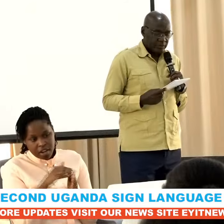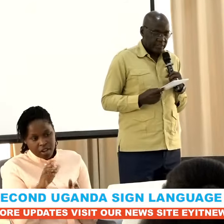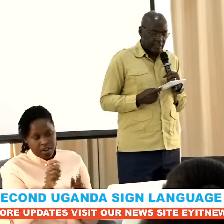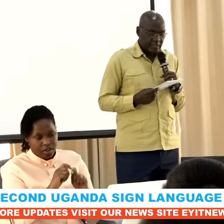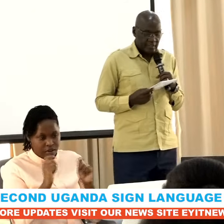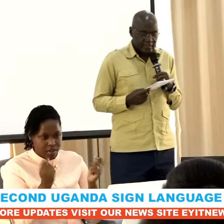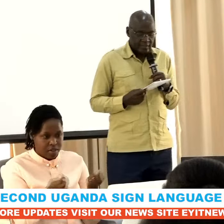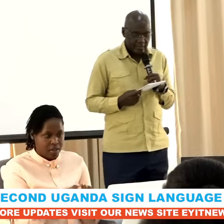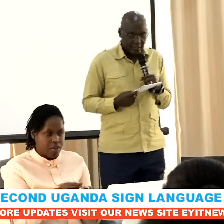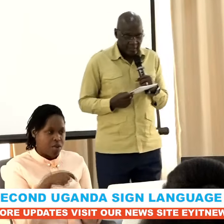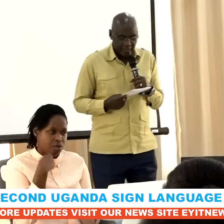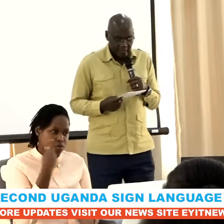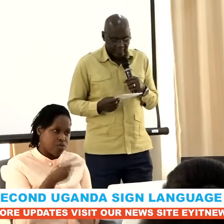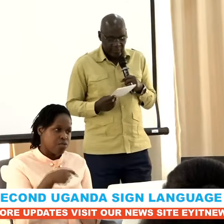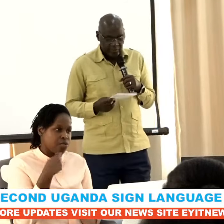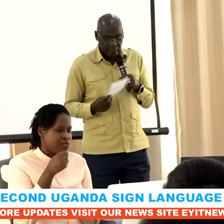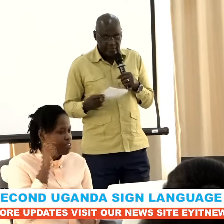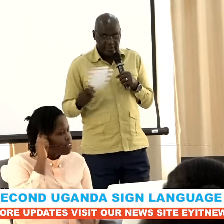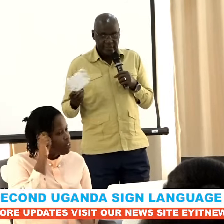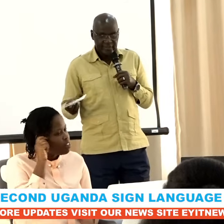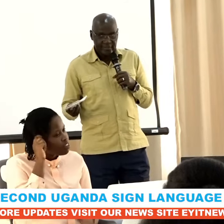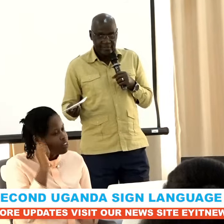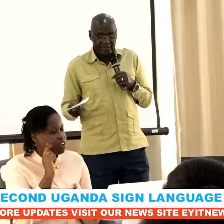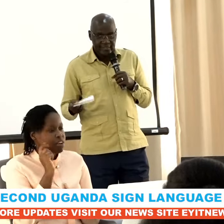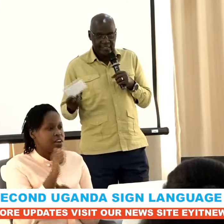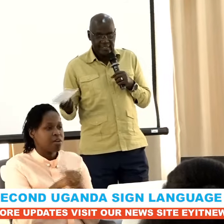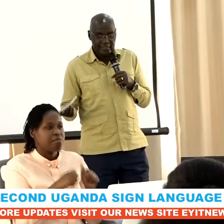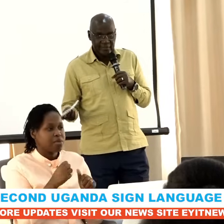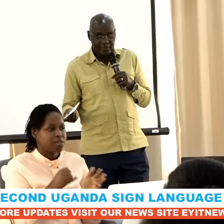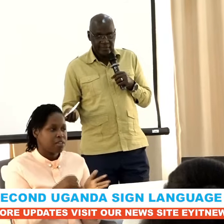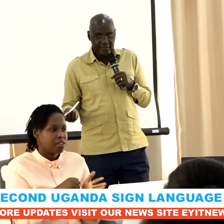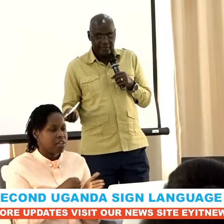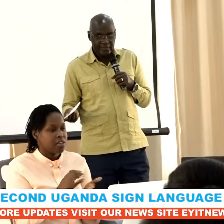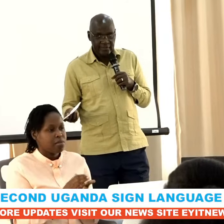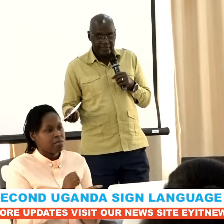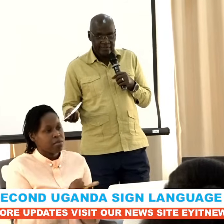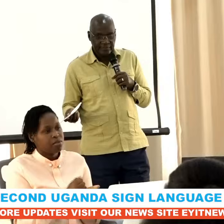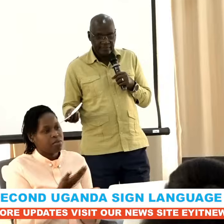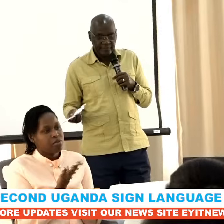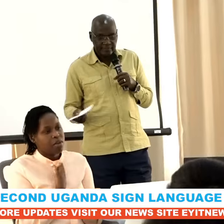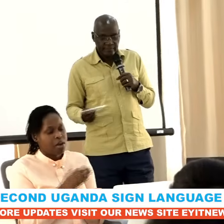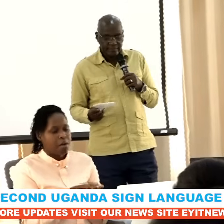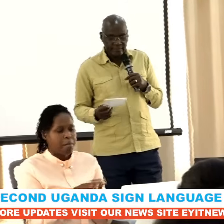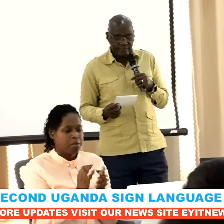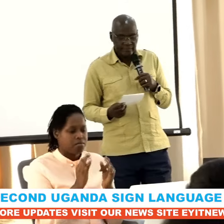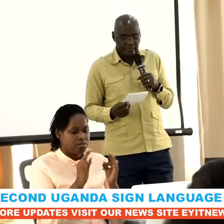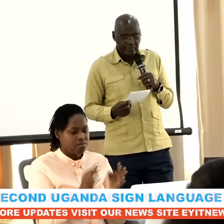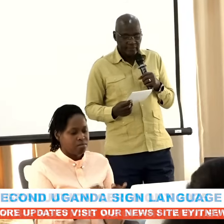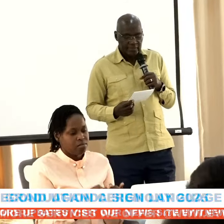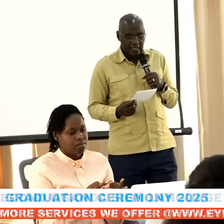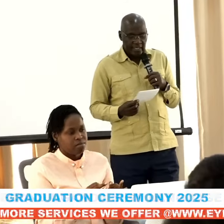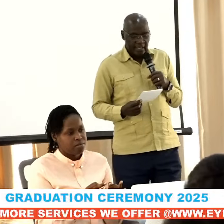continue thinking, because there is a lot.